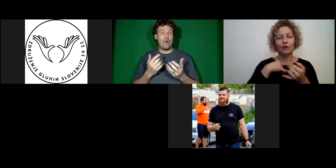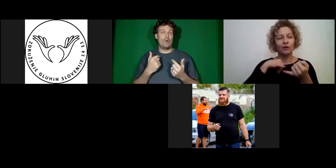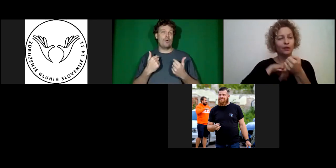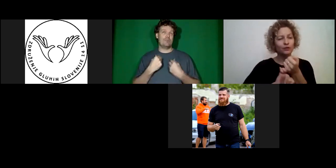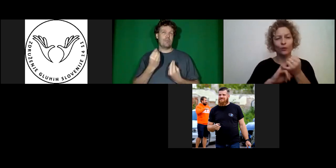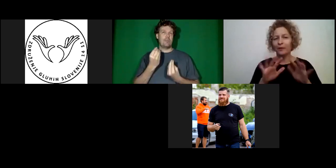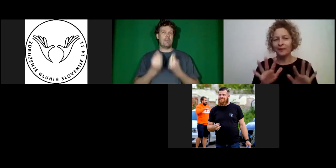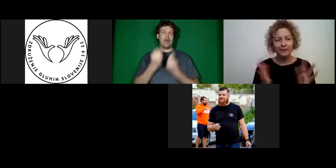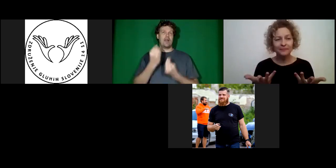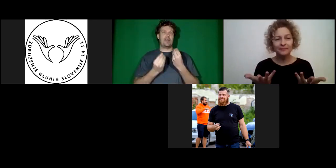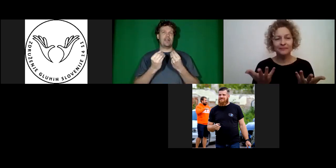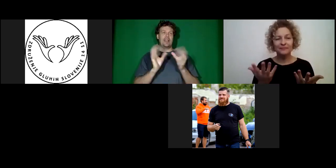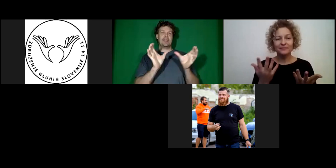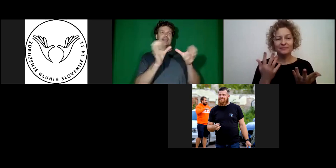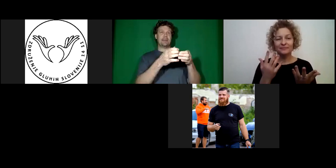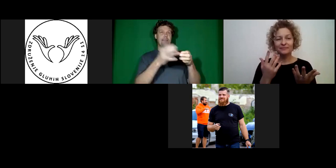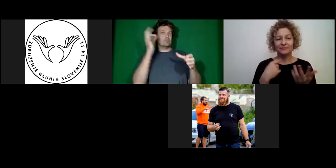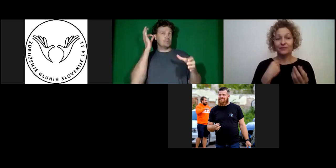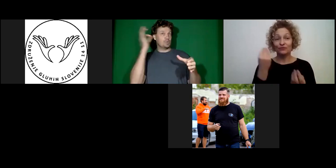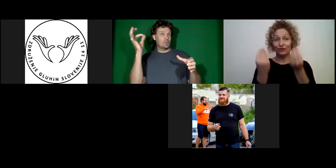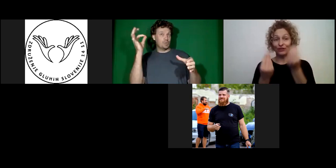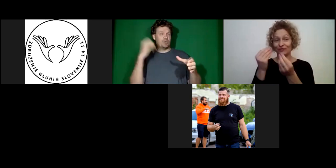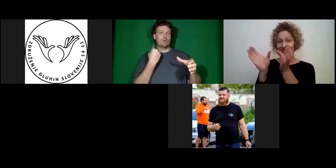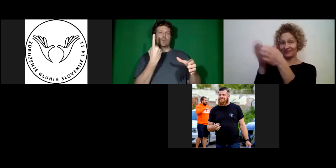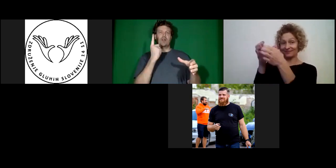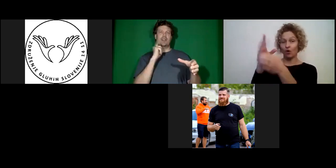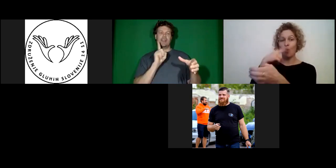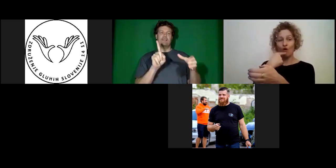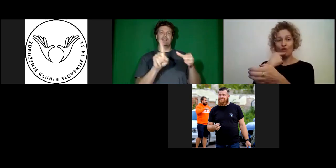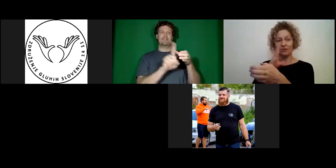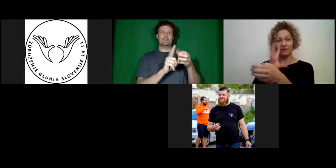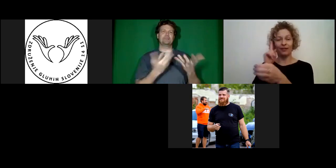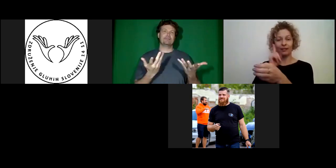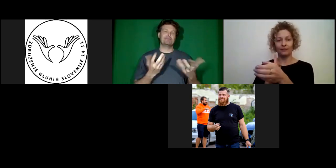And I just want to share my story